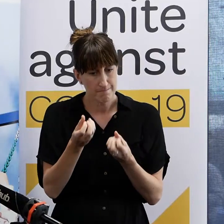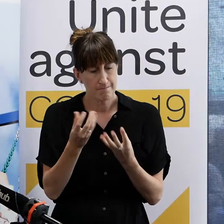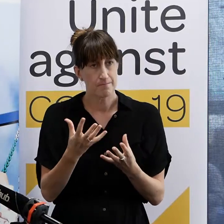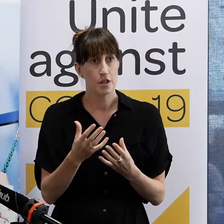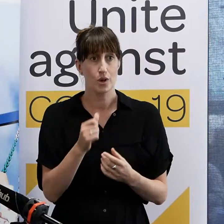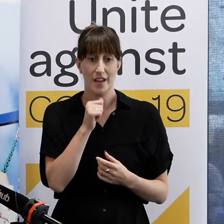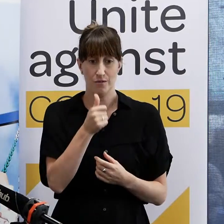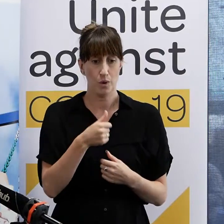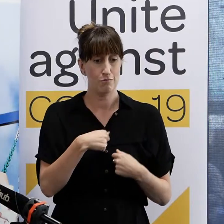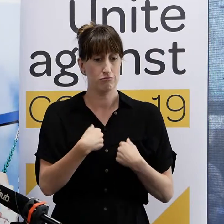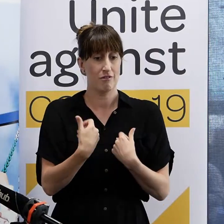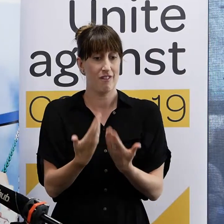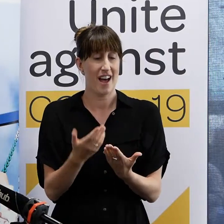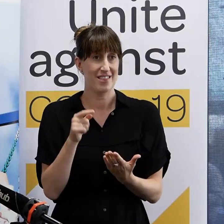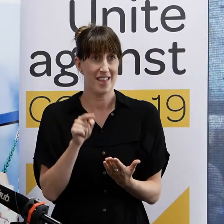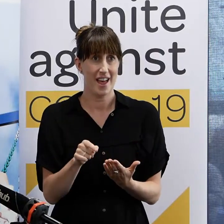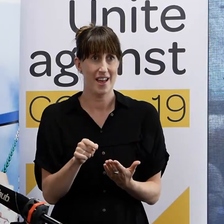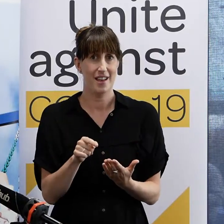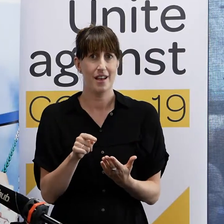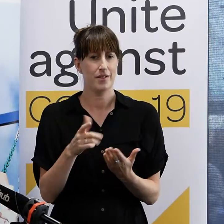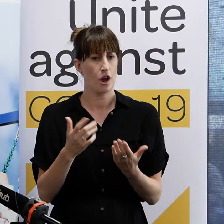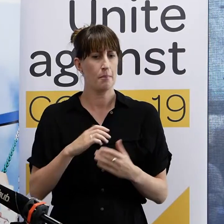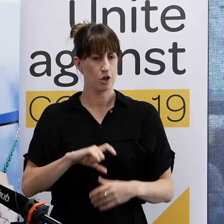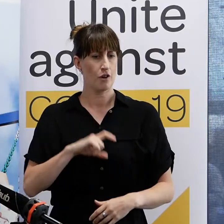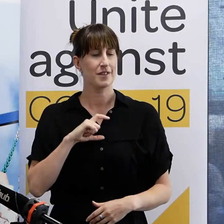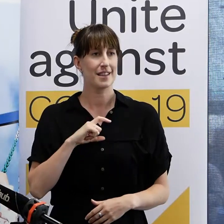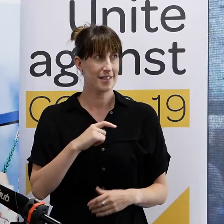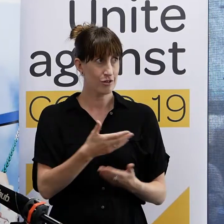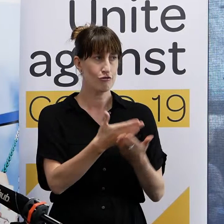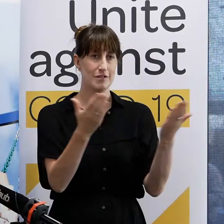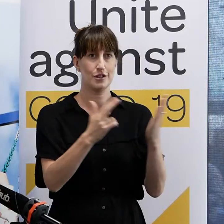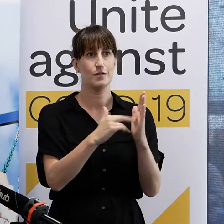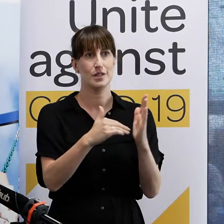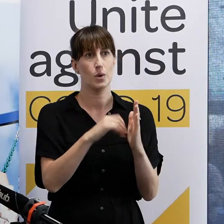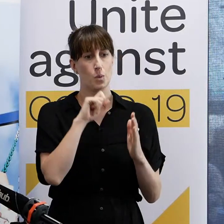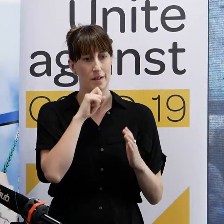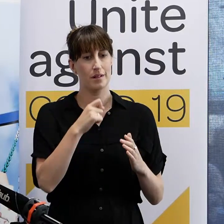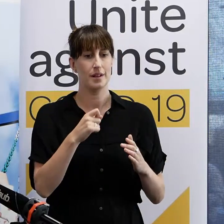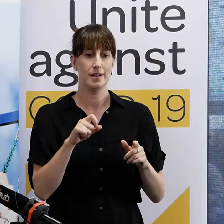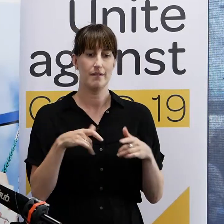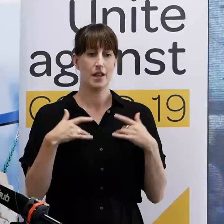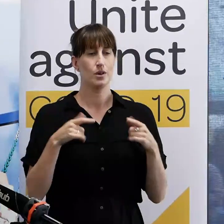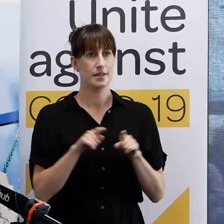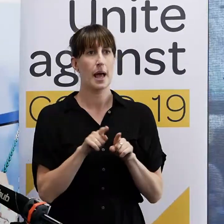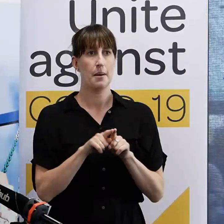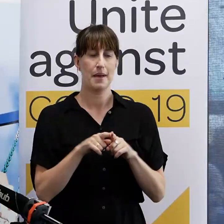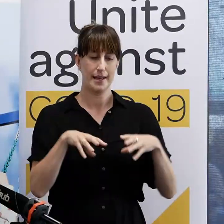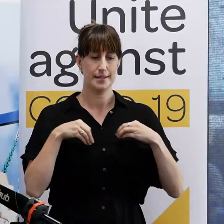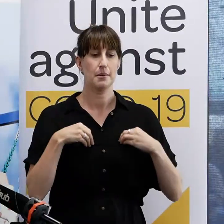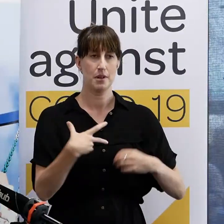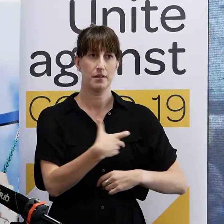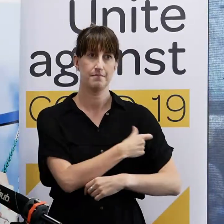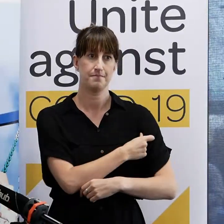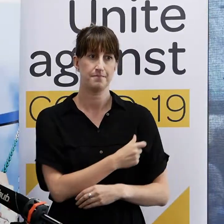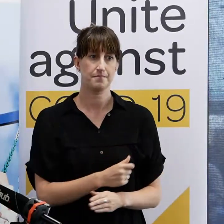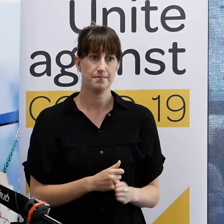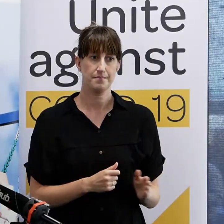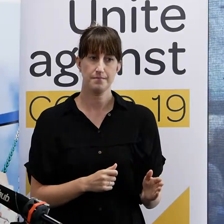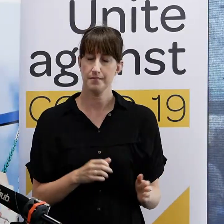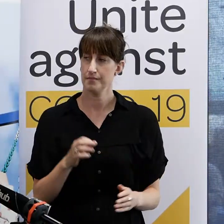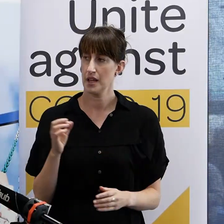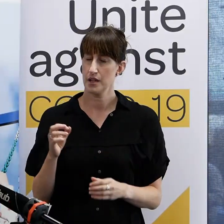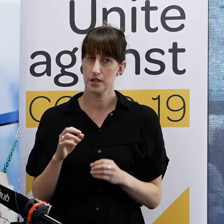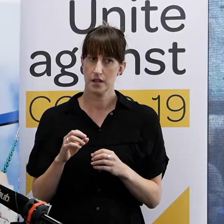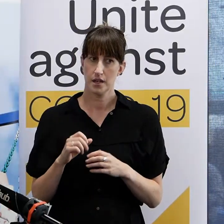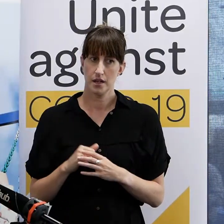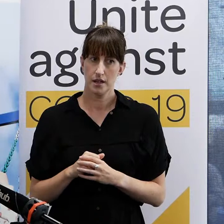those things, and that's what we're focused on, that we will get high rates of vaccine uptake. Dr. Bloomfield, are you going to go over the